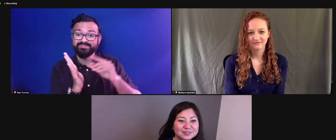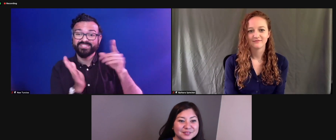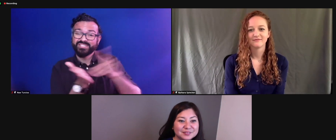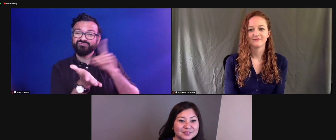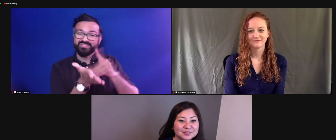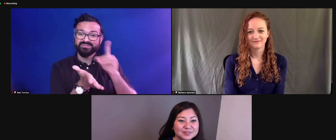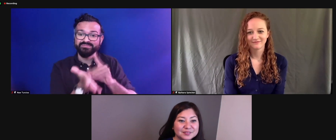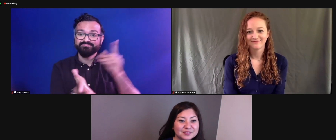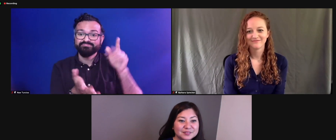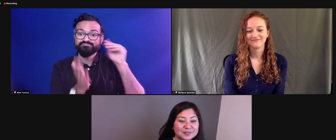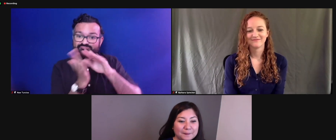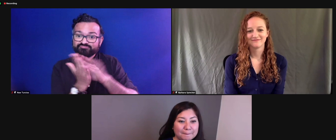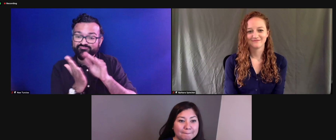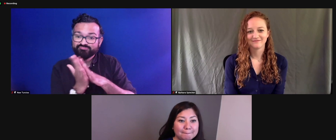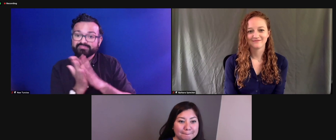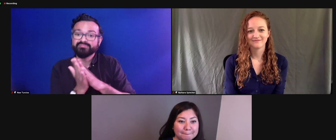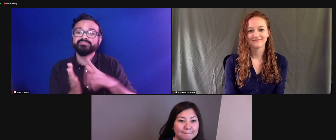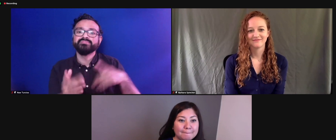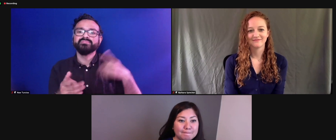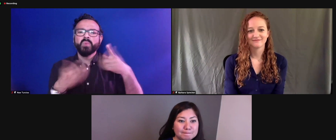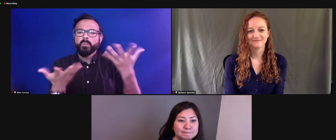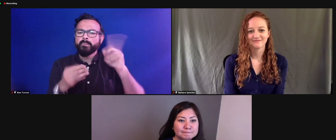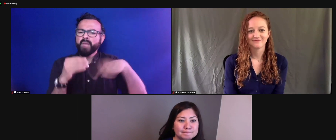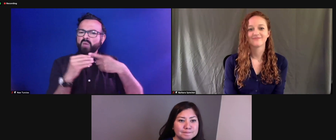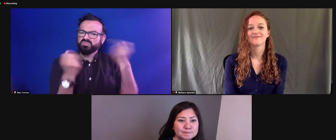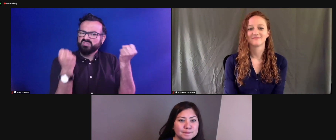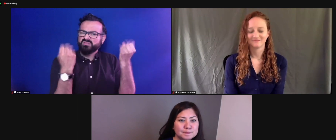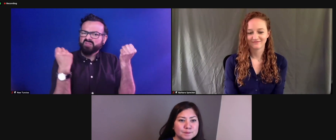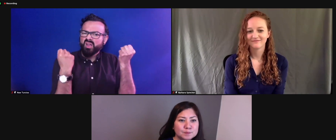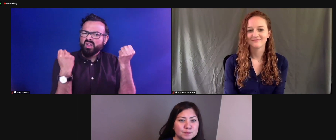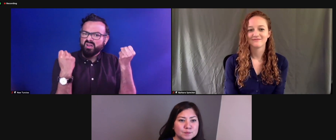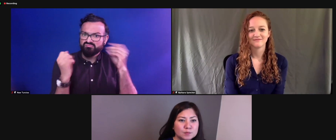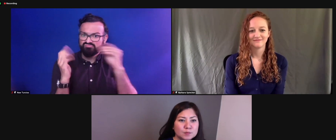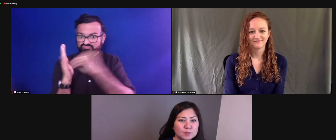journey you have with learning.